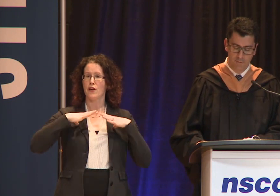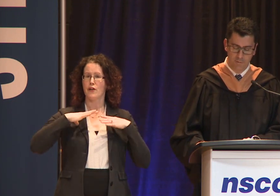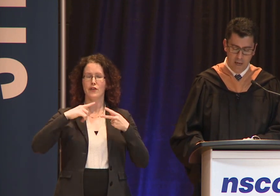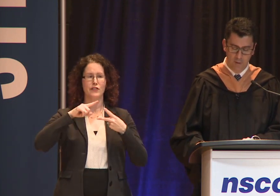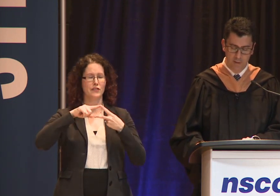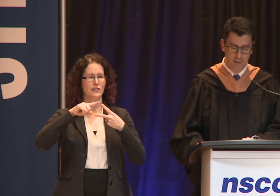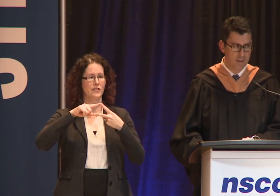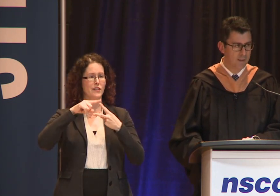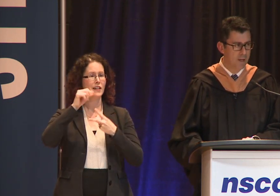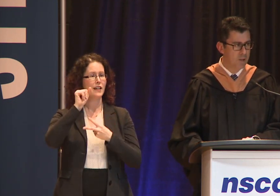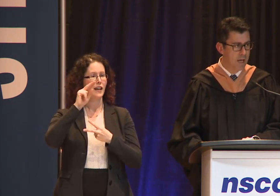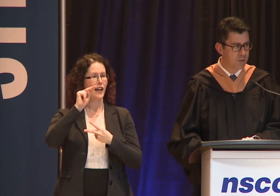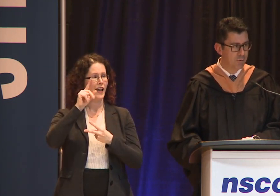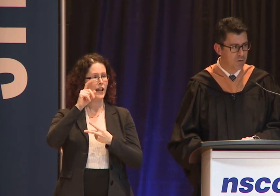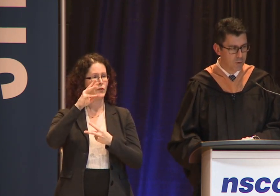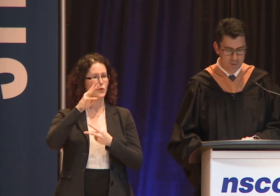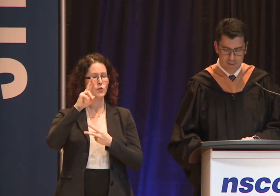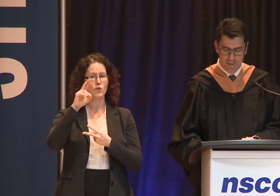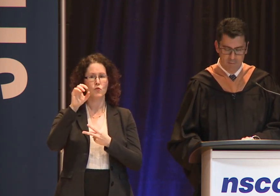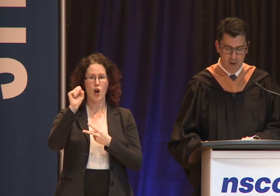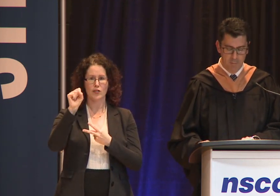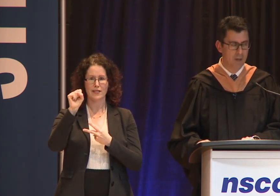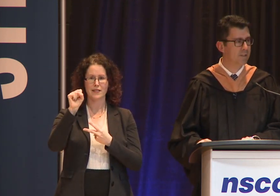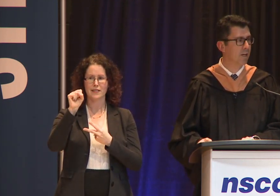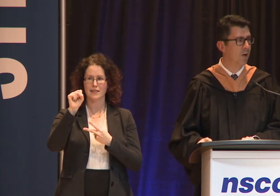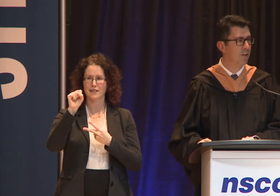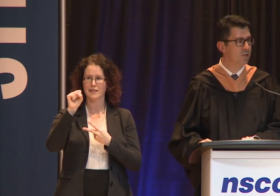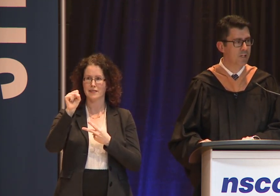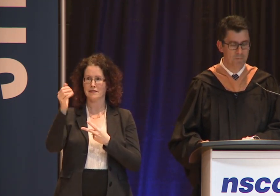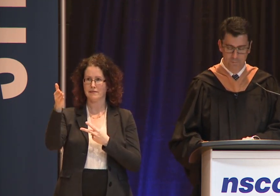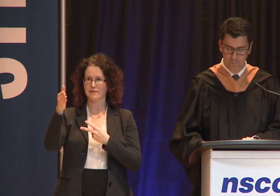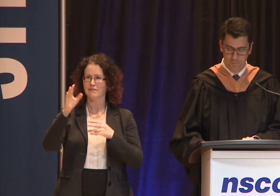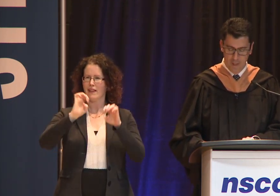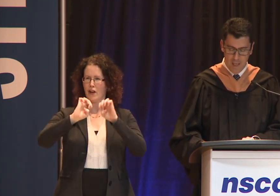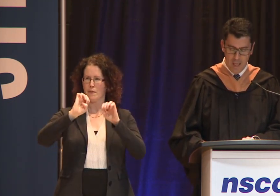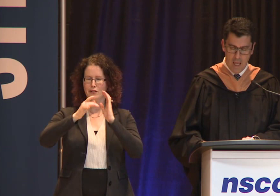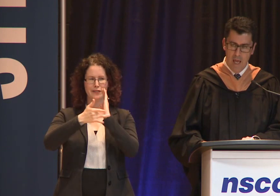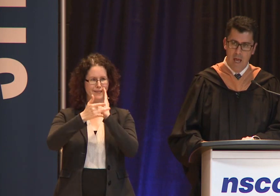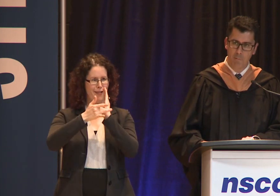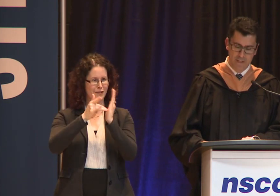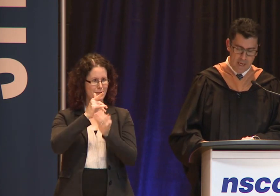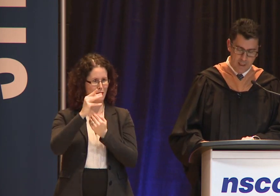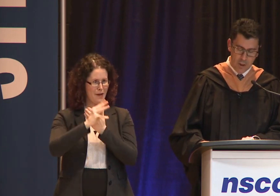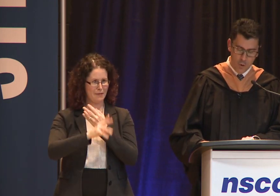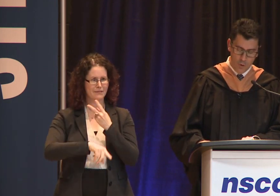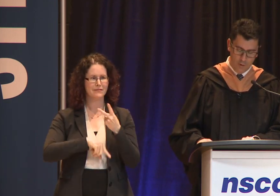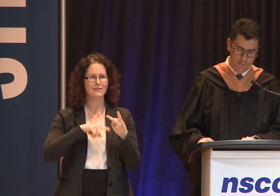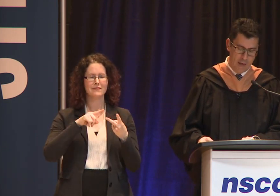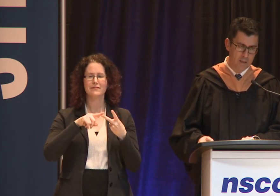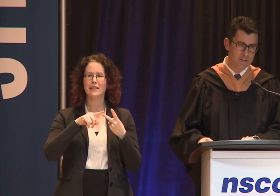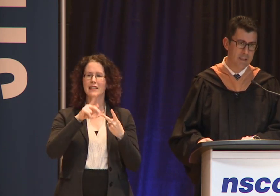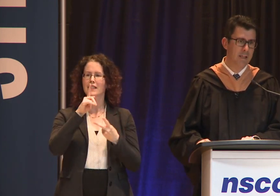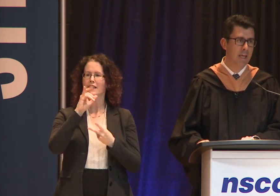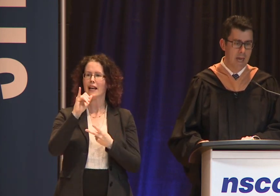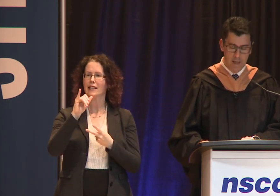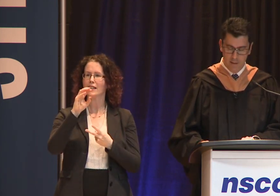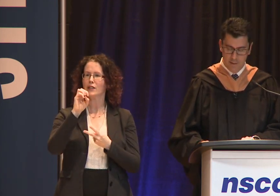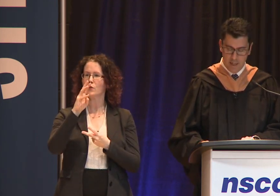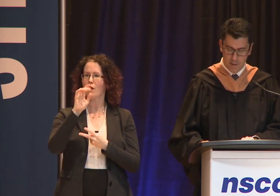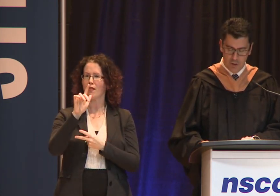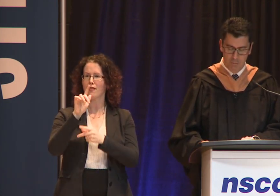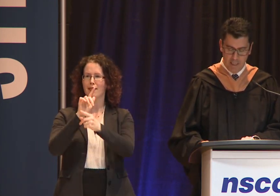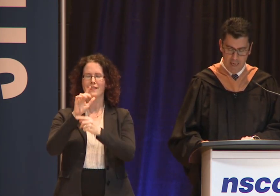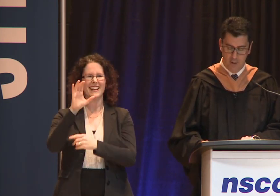Ross, faculty, Natural Resources, Environmental Technology, and Ms. Ellen Ewell, faculty,